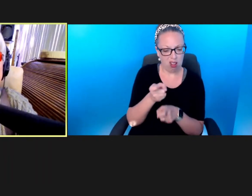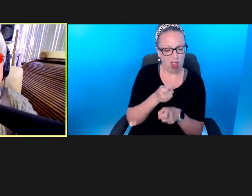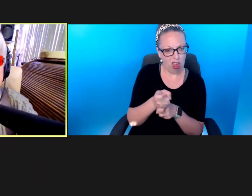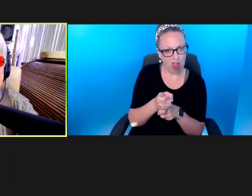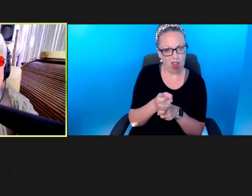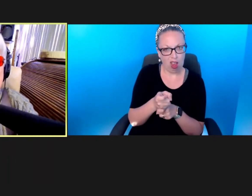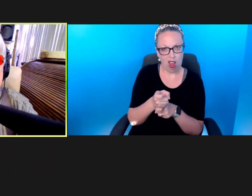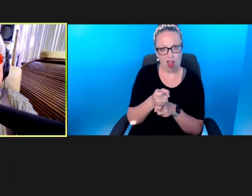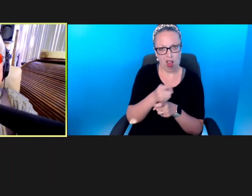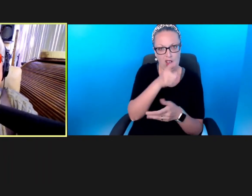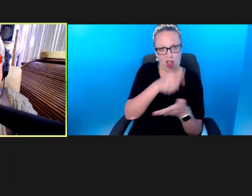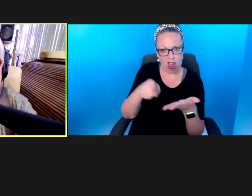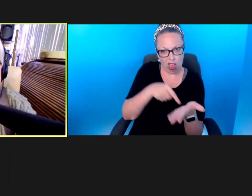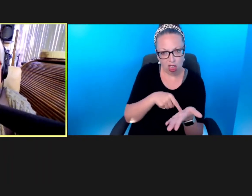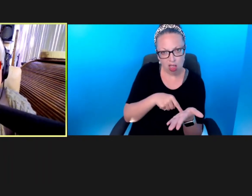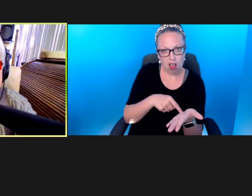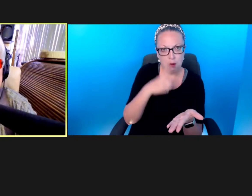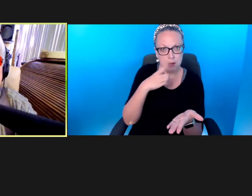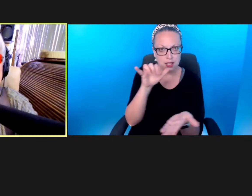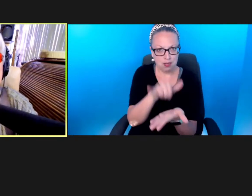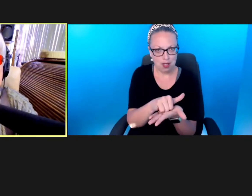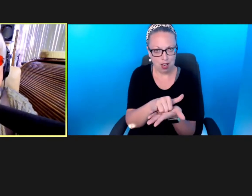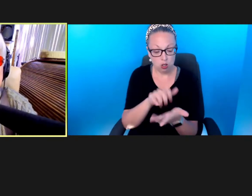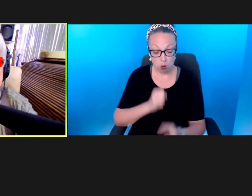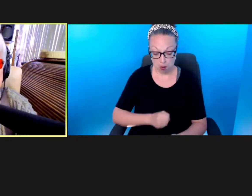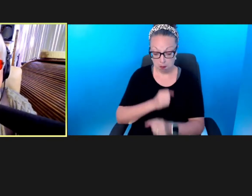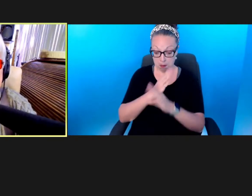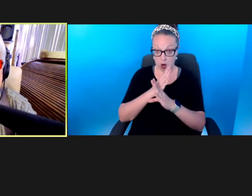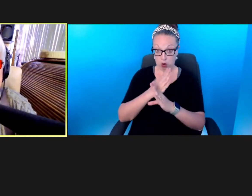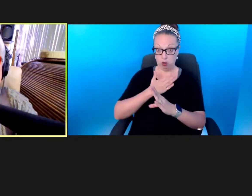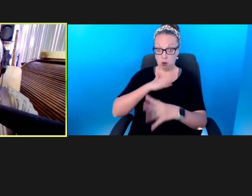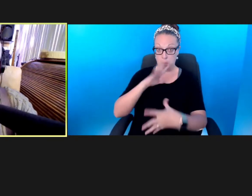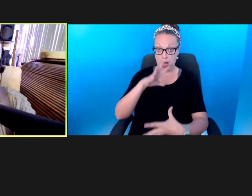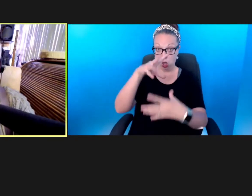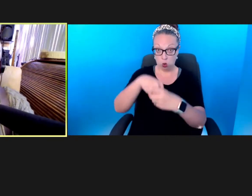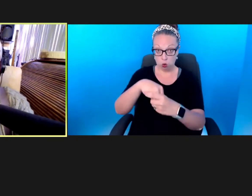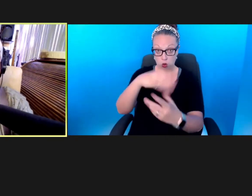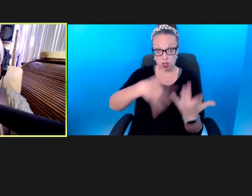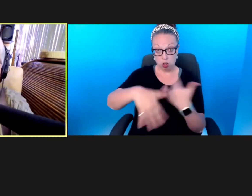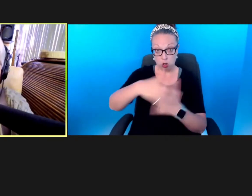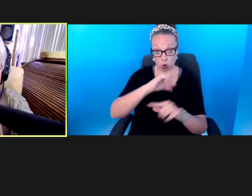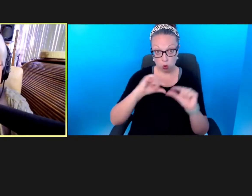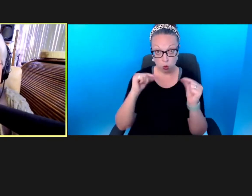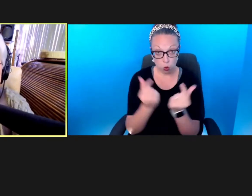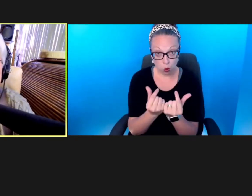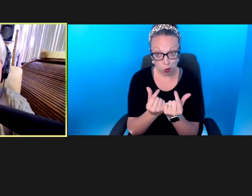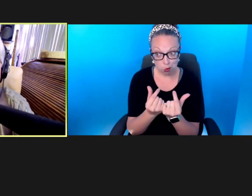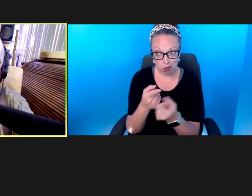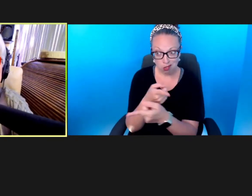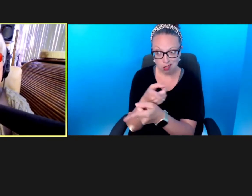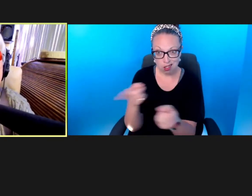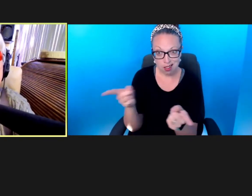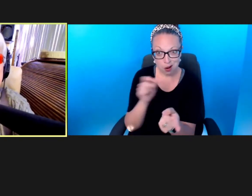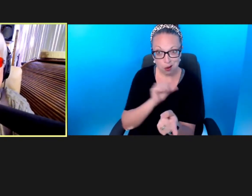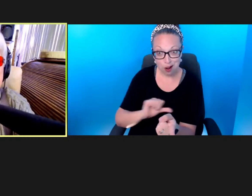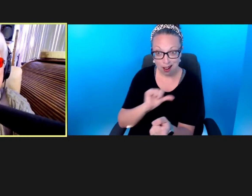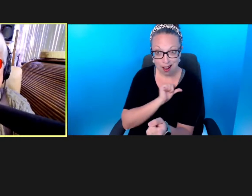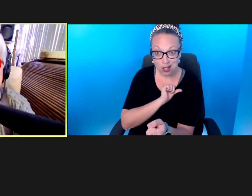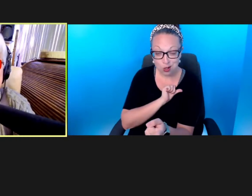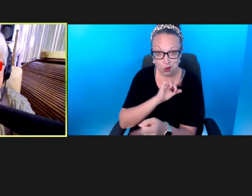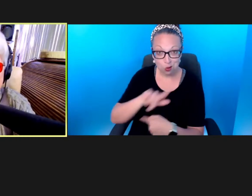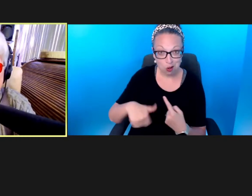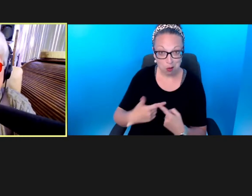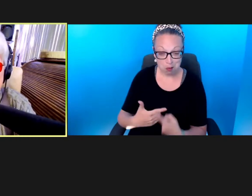the barrier to my inclusion in the social group was other people's attitude